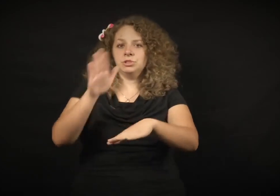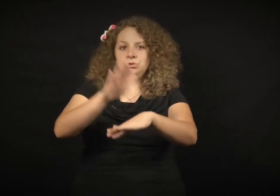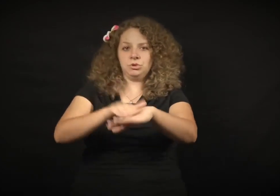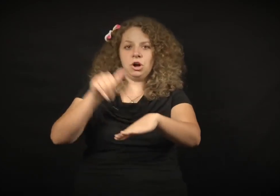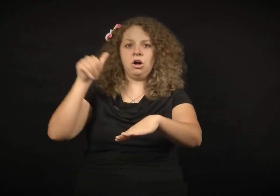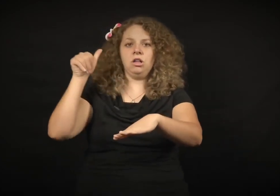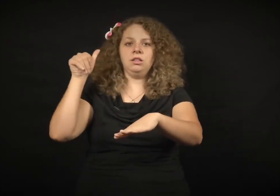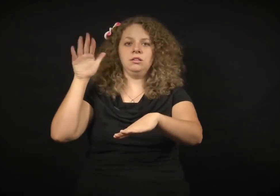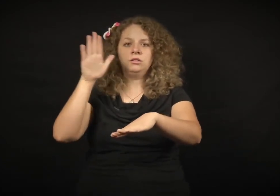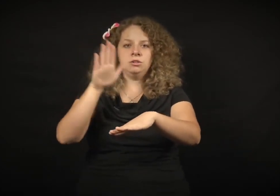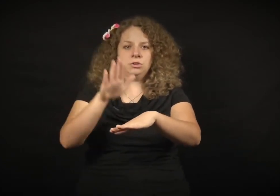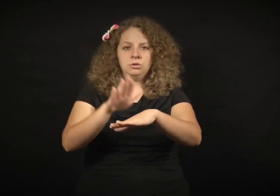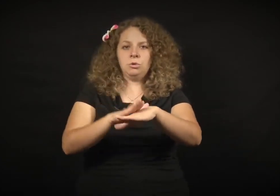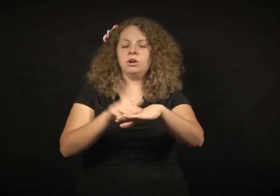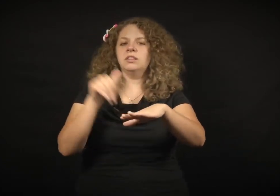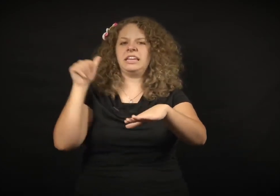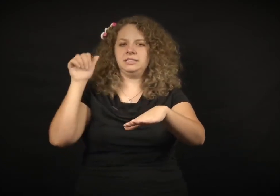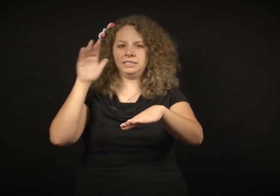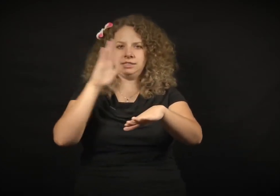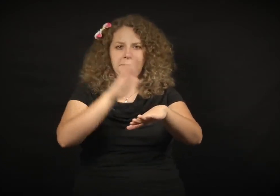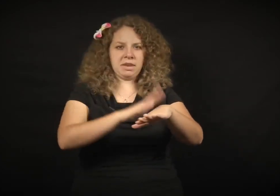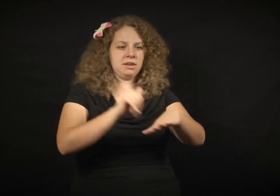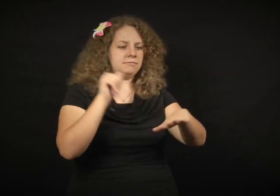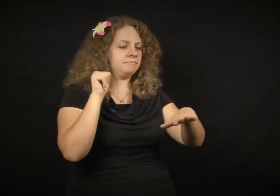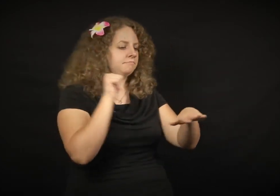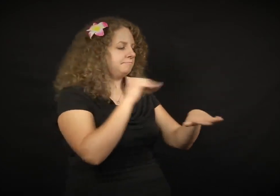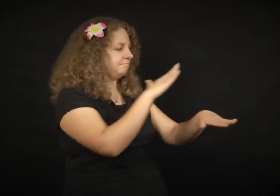To call or like to summon.